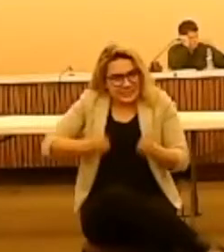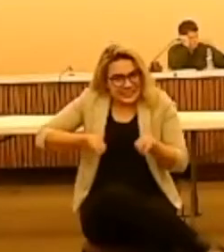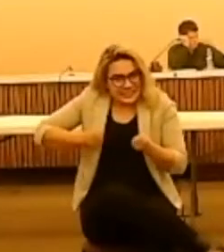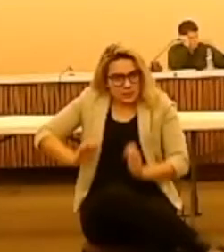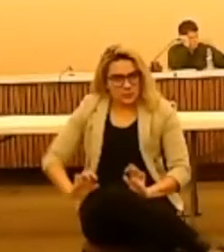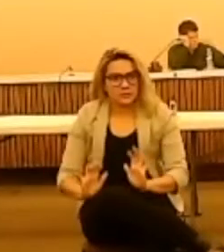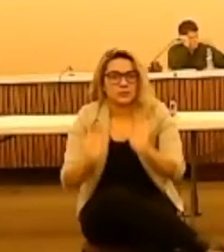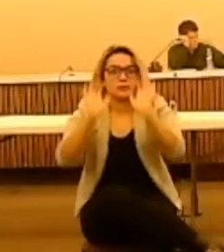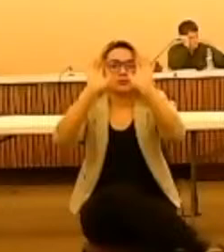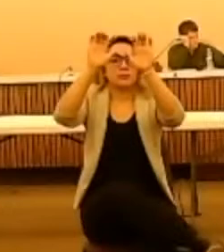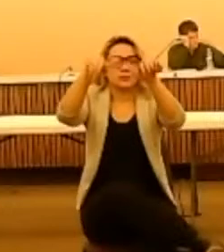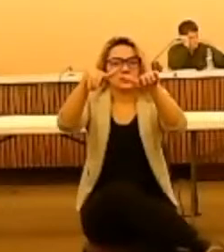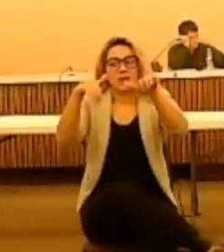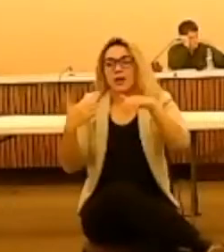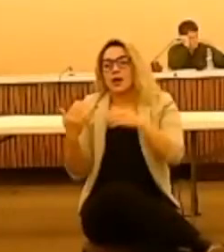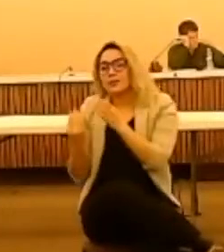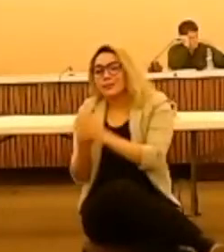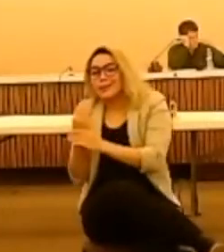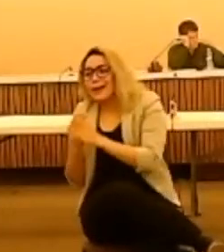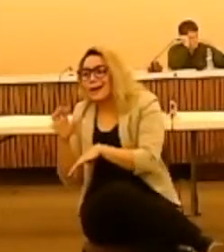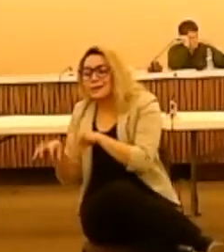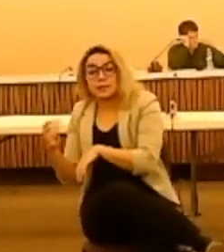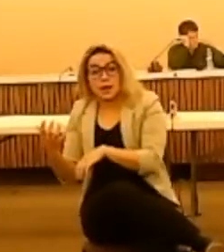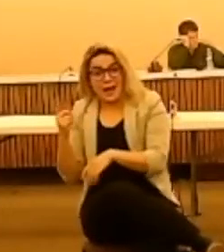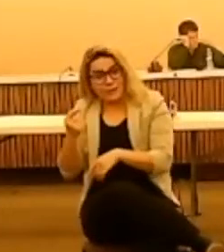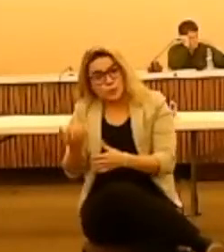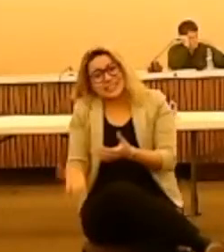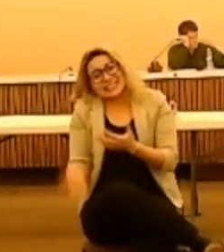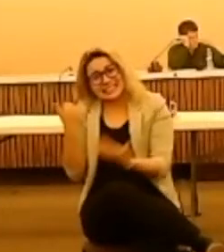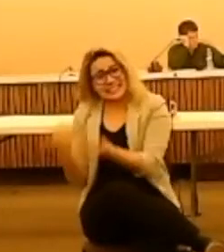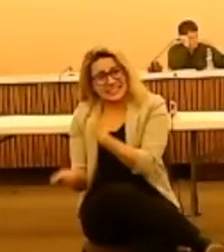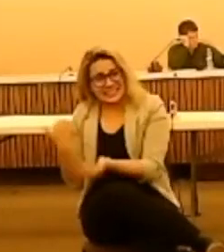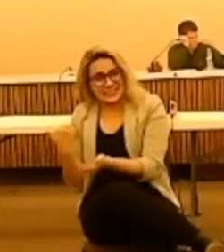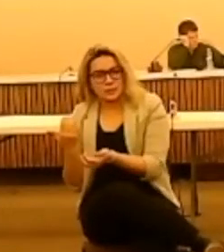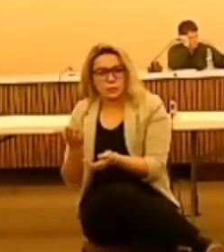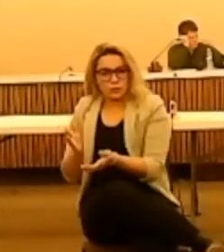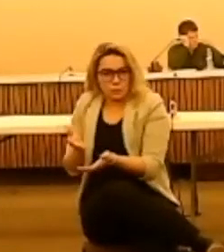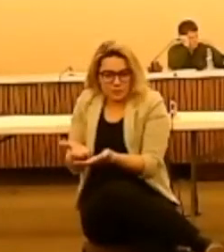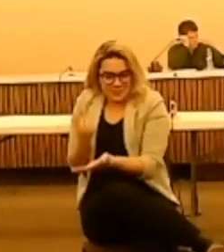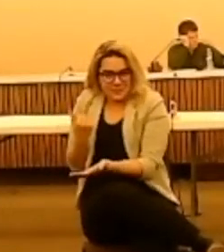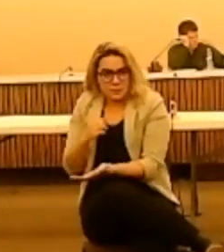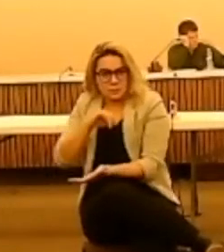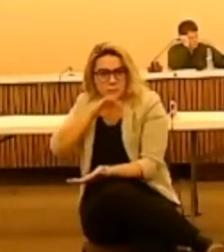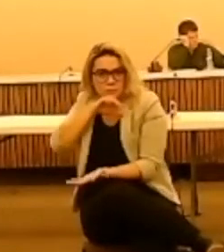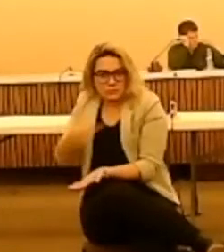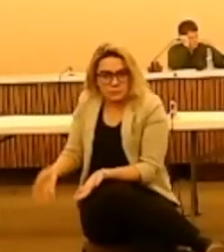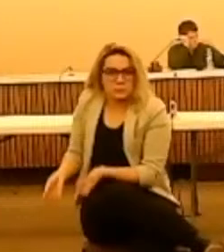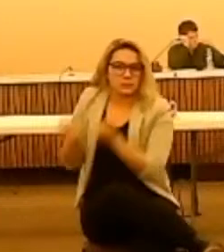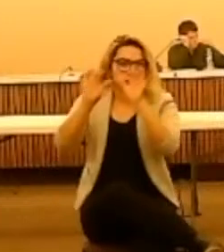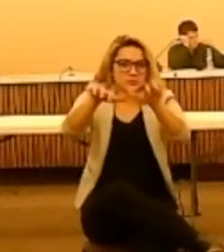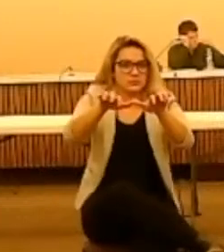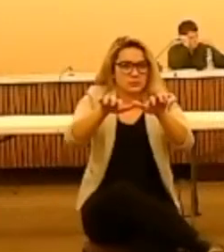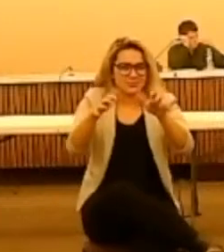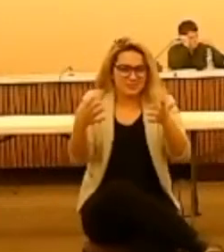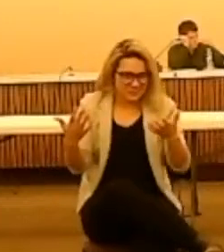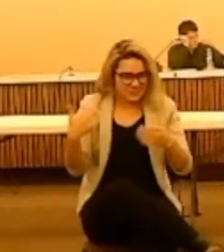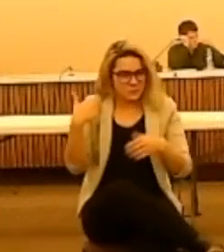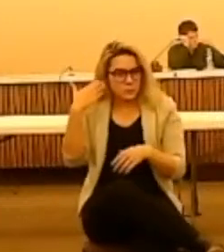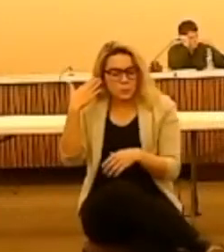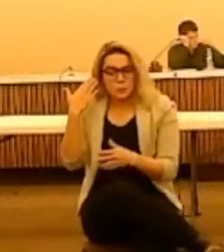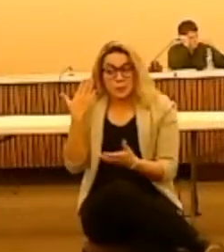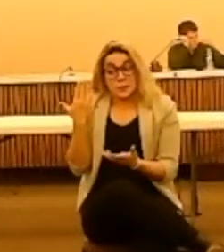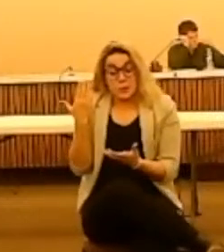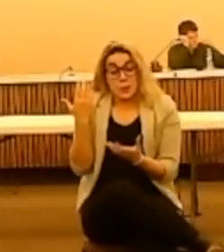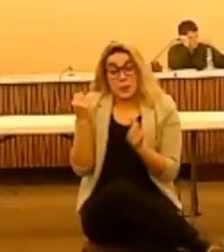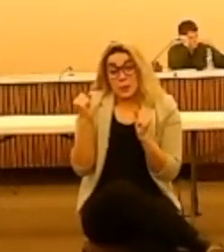not sure the woman who's speaking now exactly which lot is hers. But we've attempted to, and we'll continue to